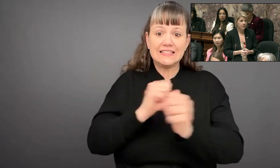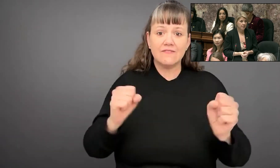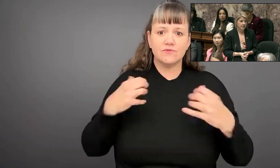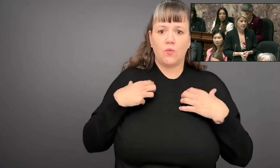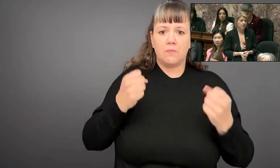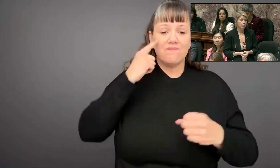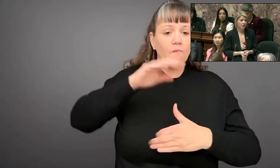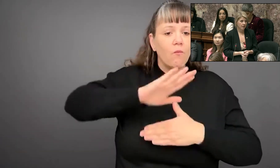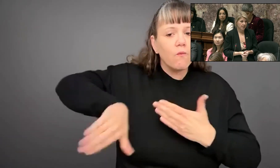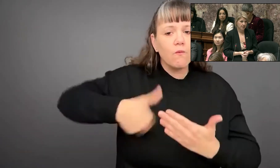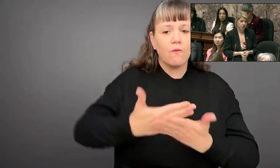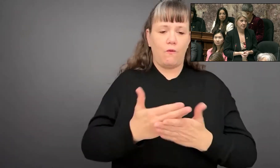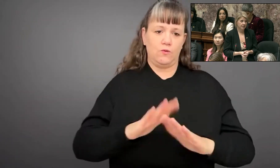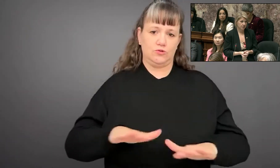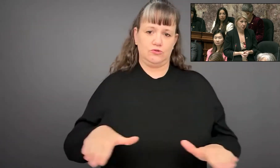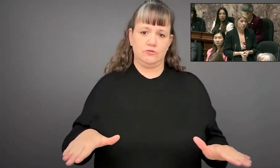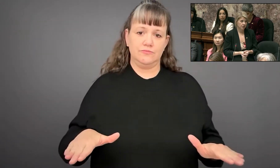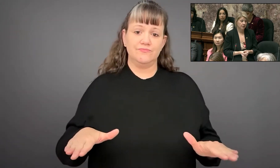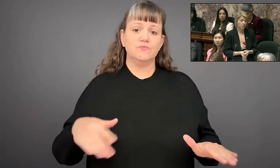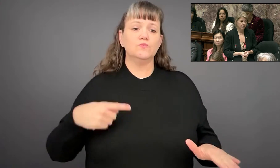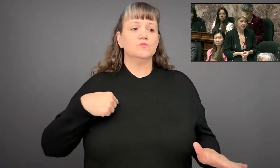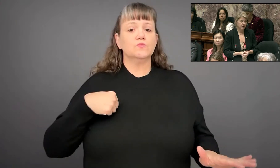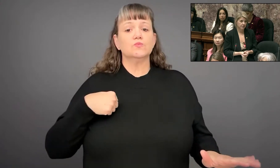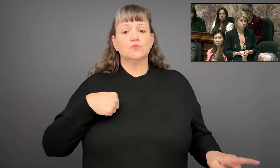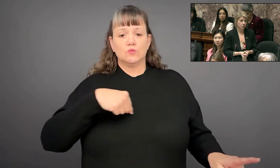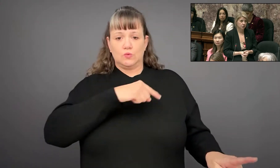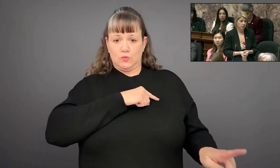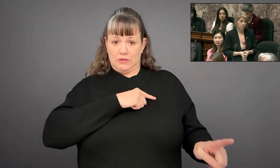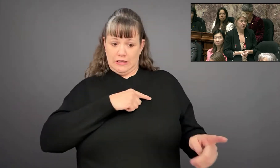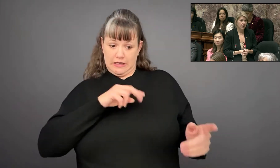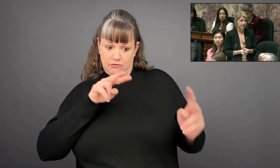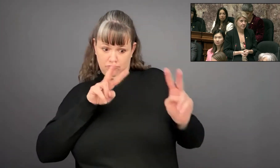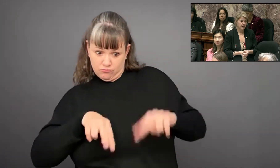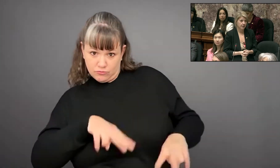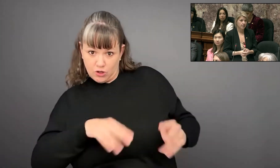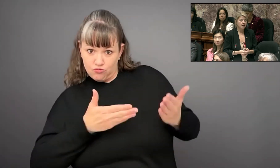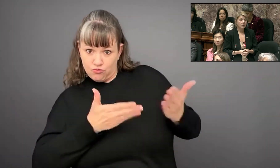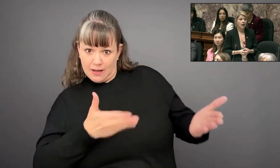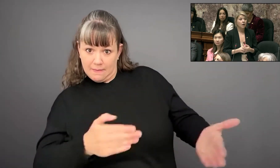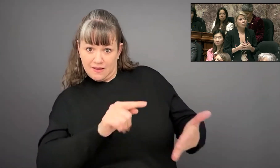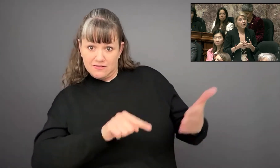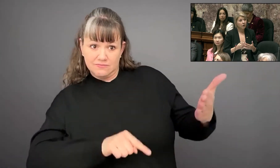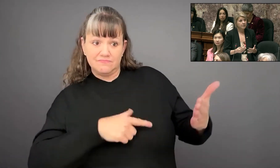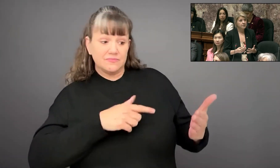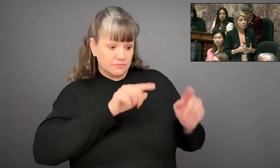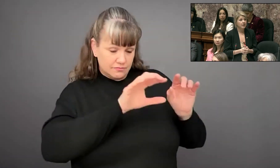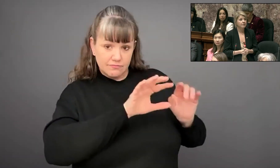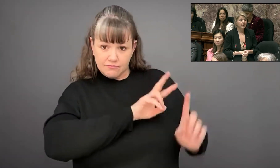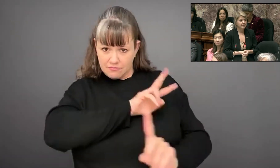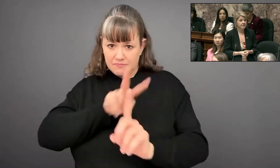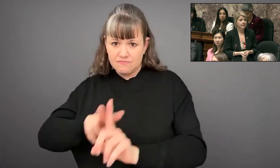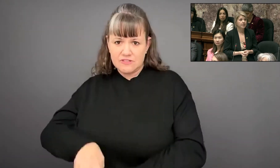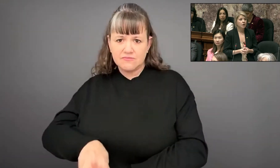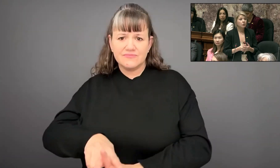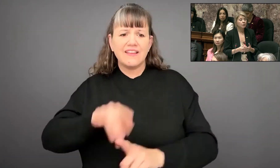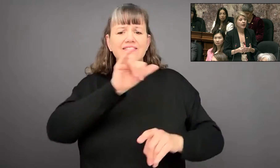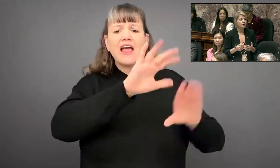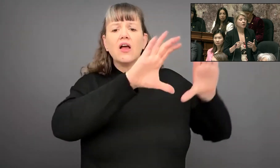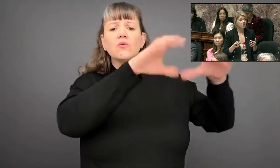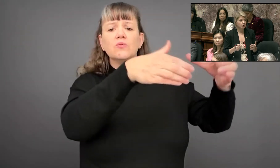are implementing the recommendations that the representative of children and youth has made. We also